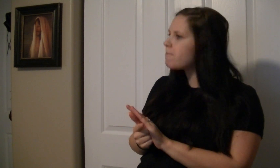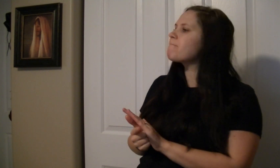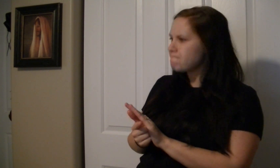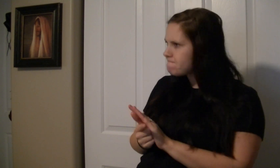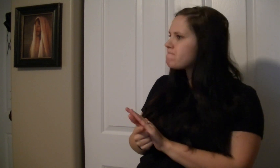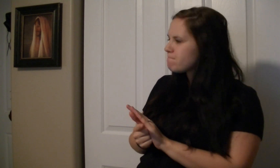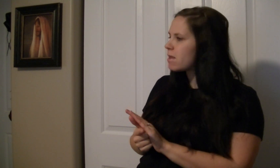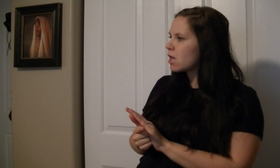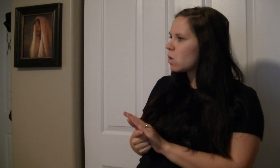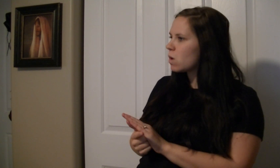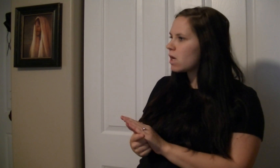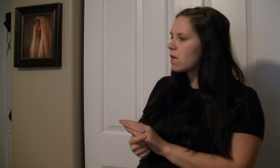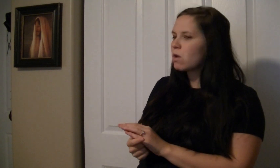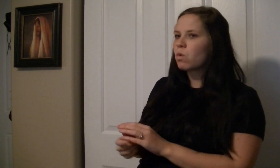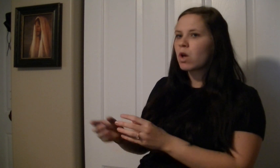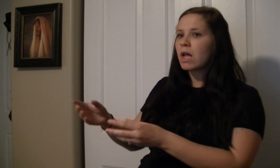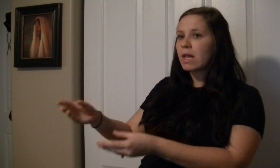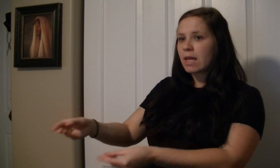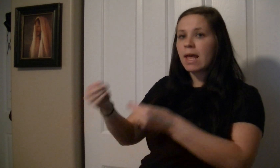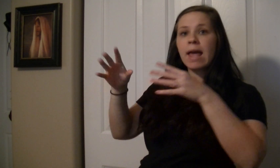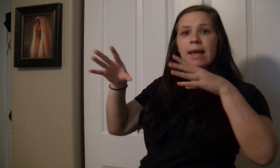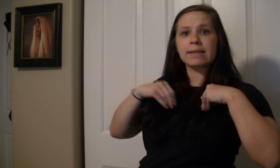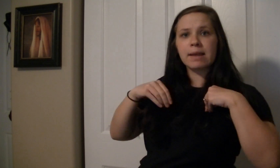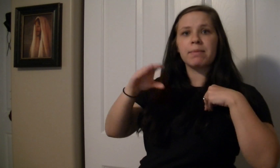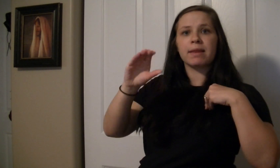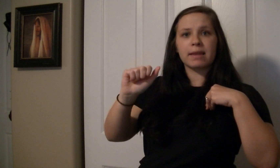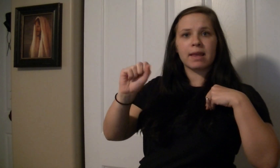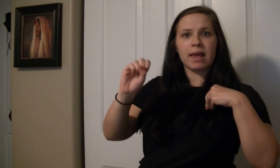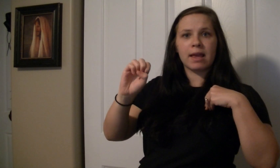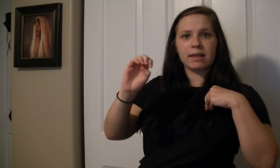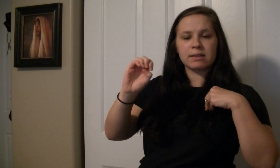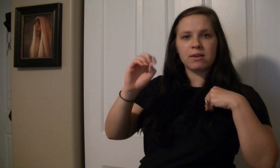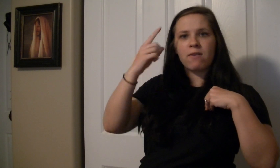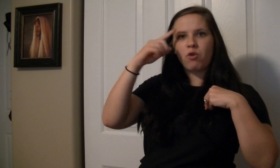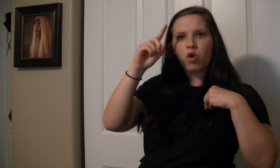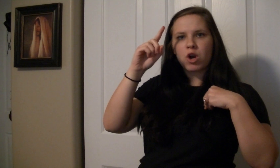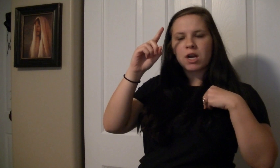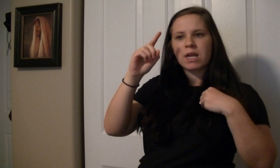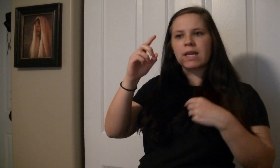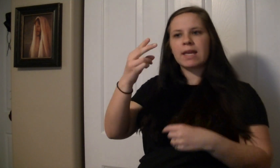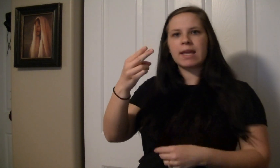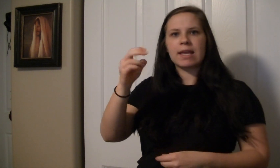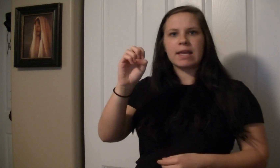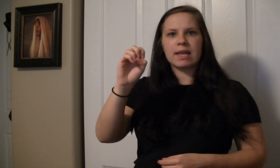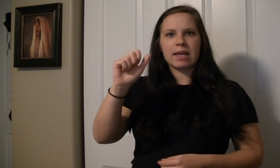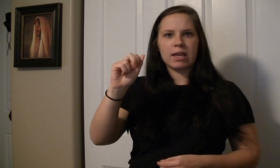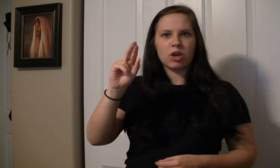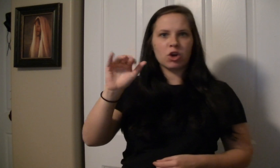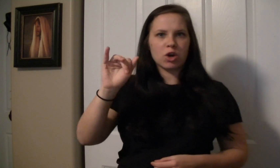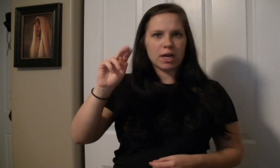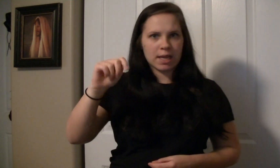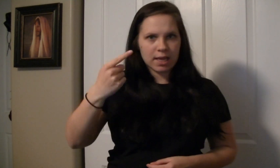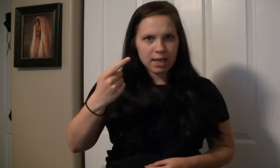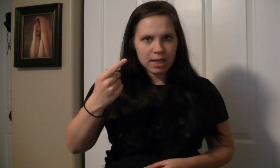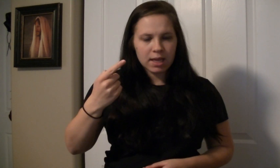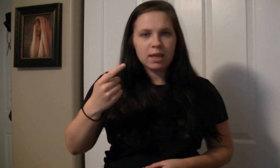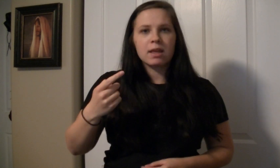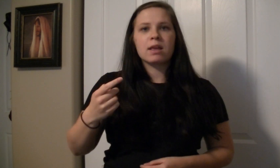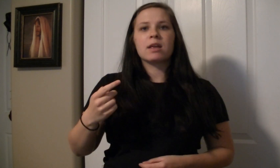called a preliminary hearing. At this point, the defendant appears before the court for what is